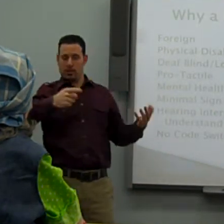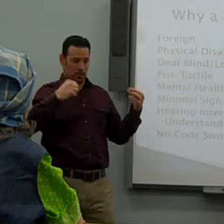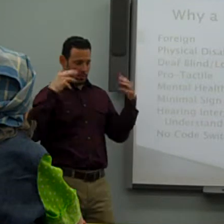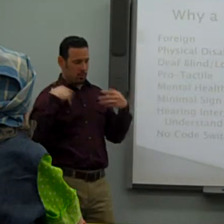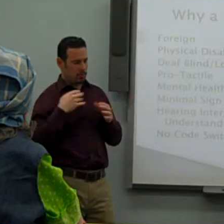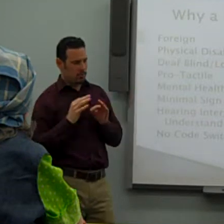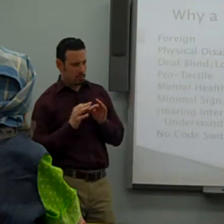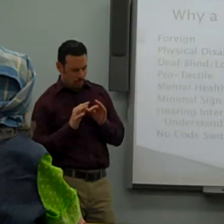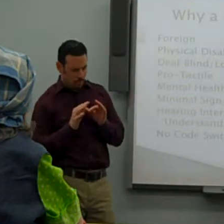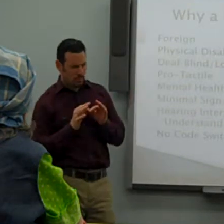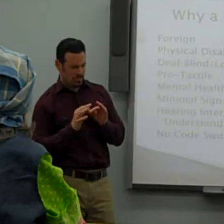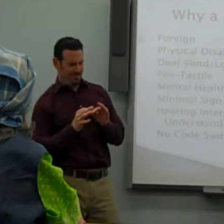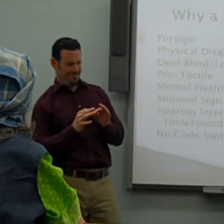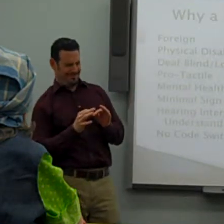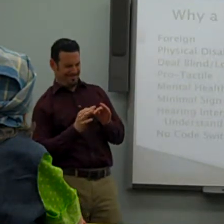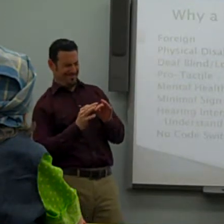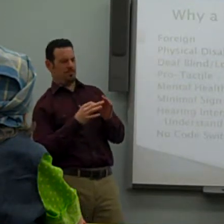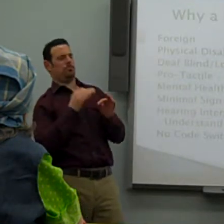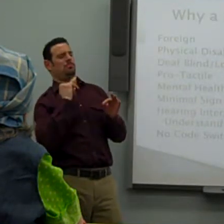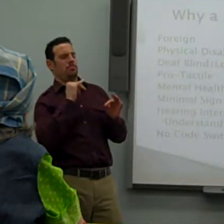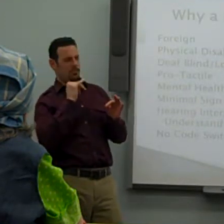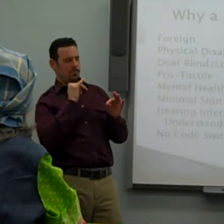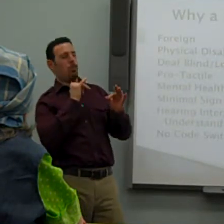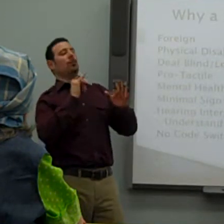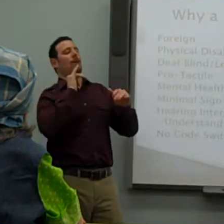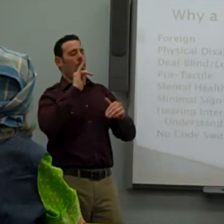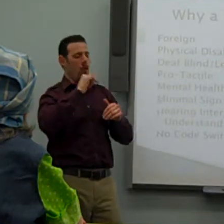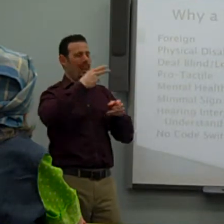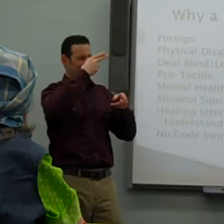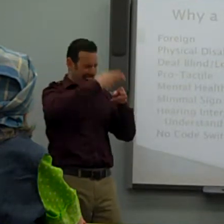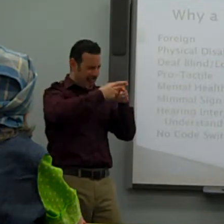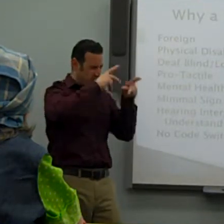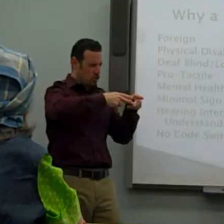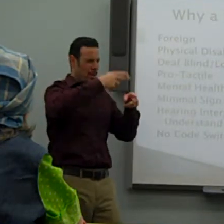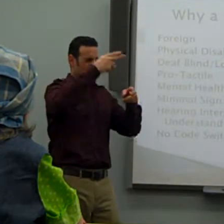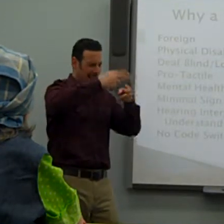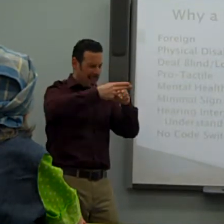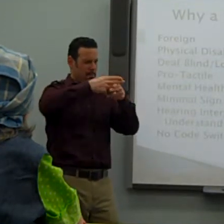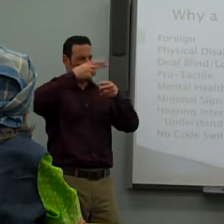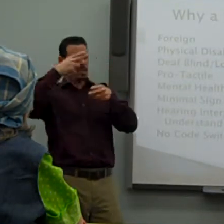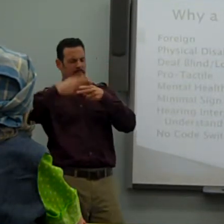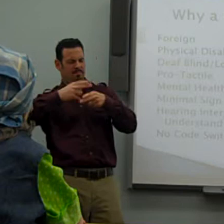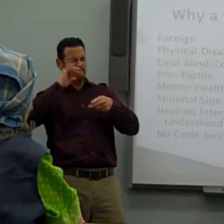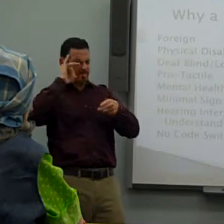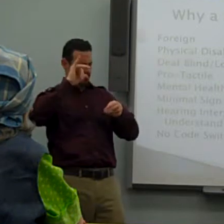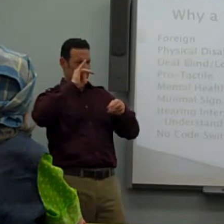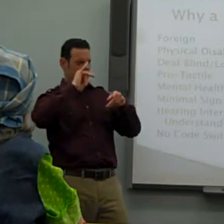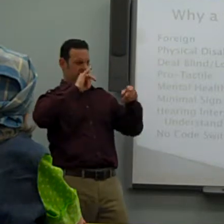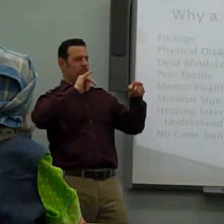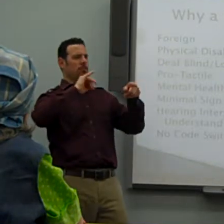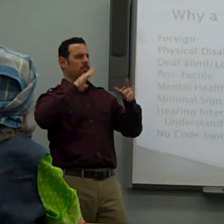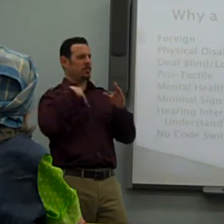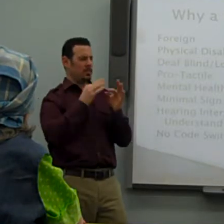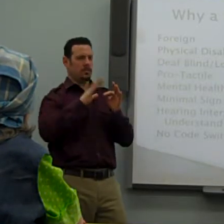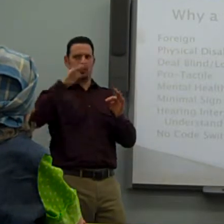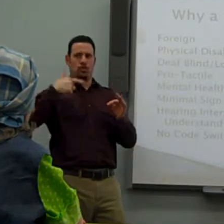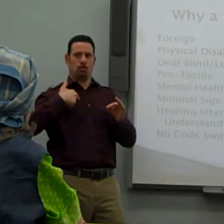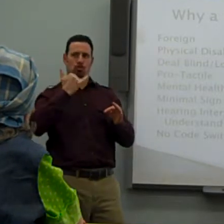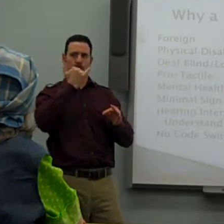I mean, the person was just in another world. They were going on and on and on, and I was signing and interpreting, and there's a lot of different names popping